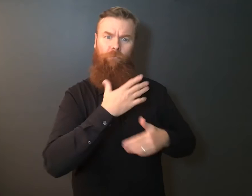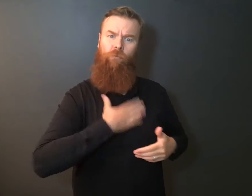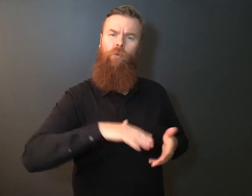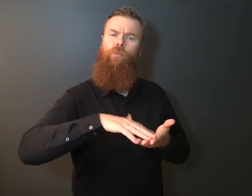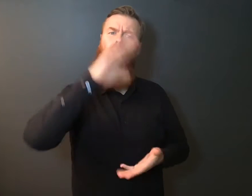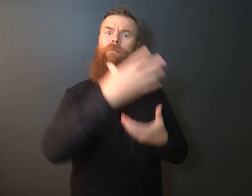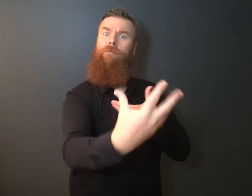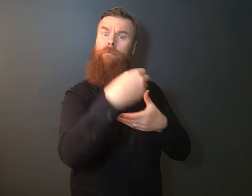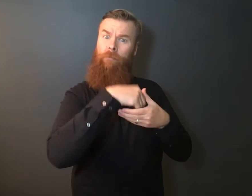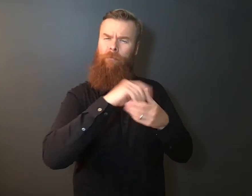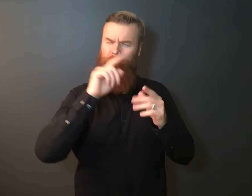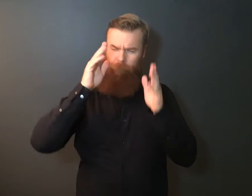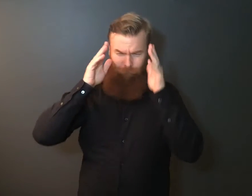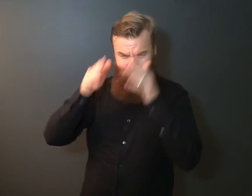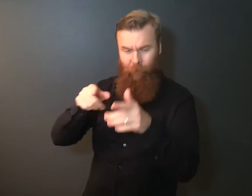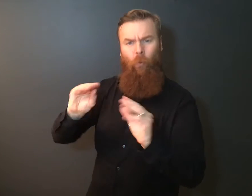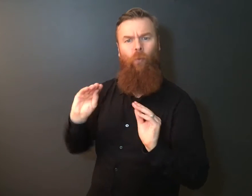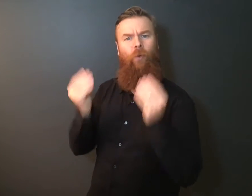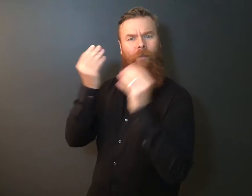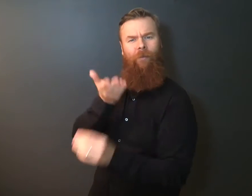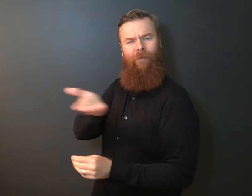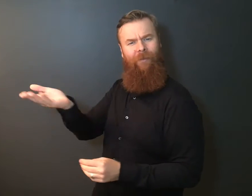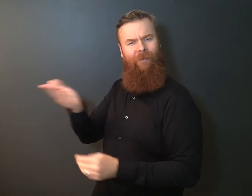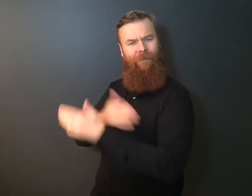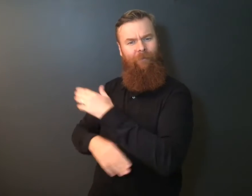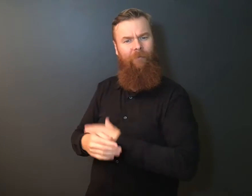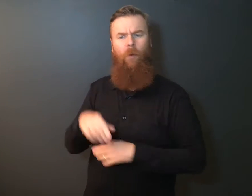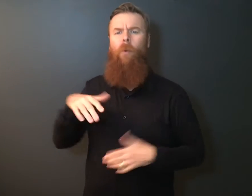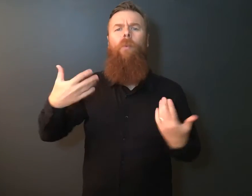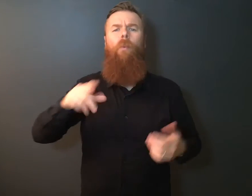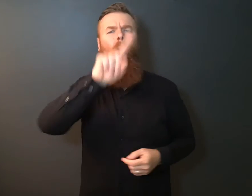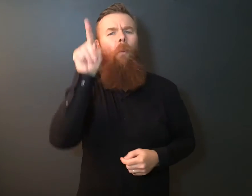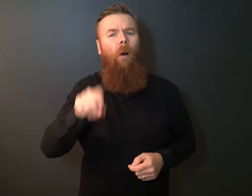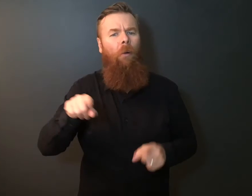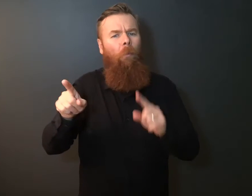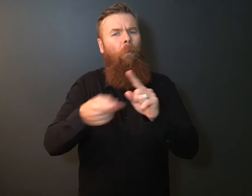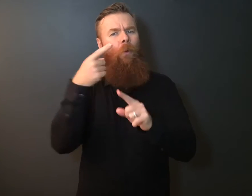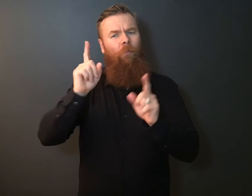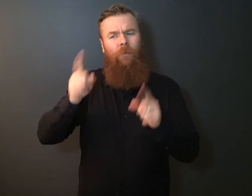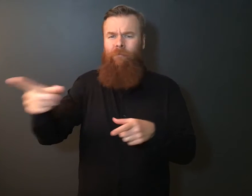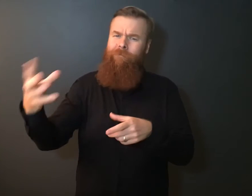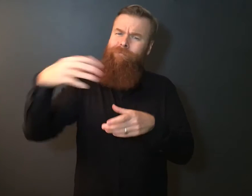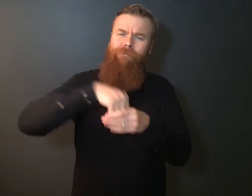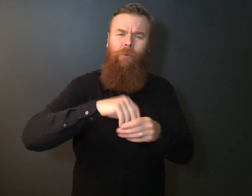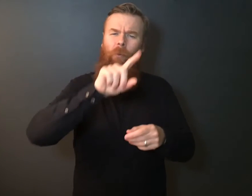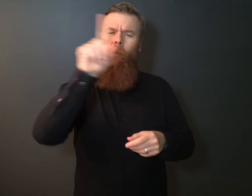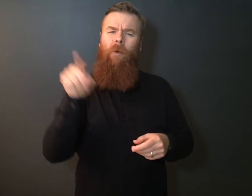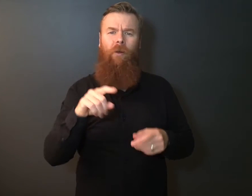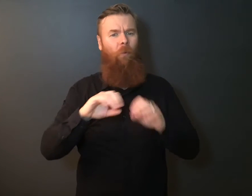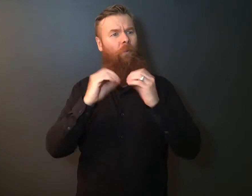and the importance of having youth in associations. Jose, you have the floor.